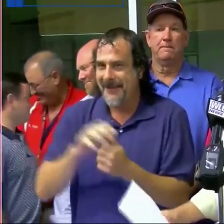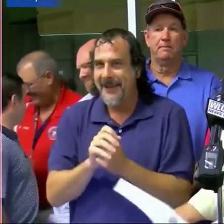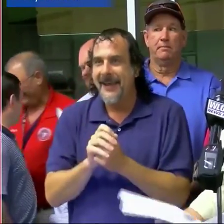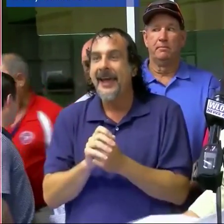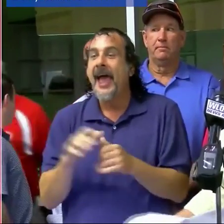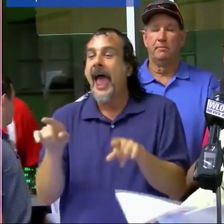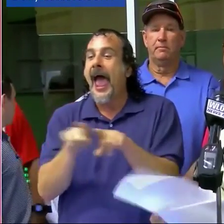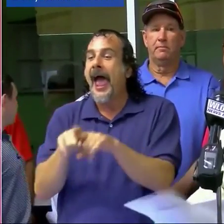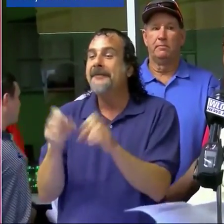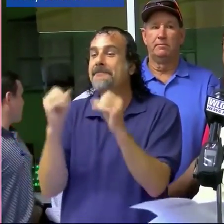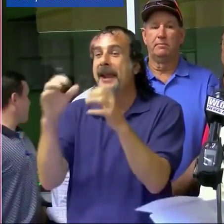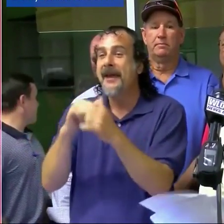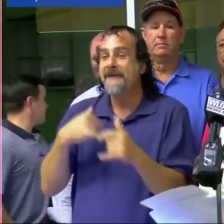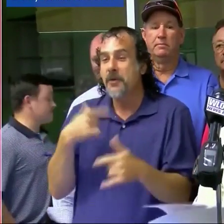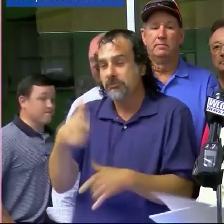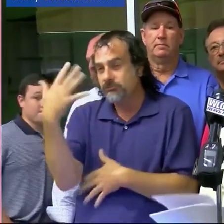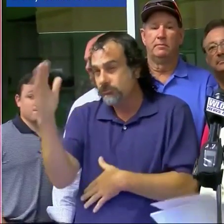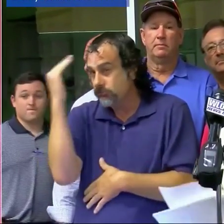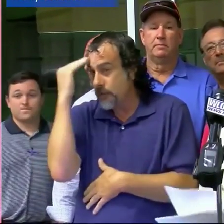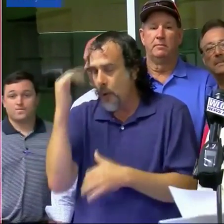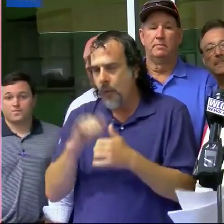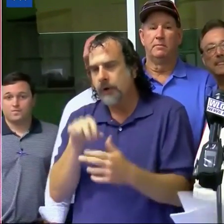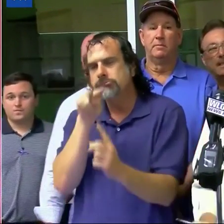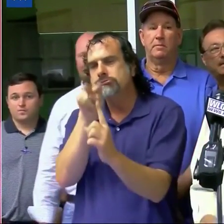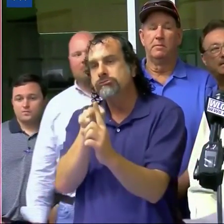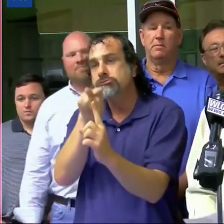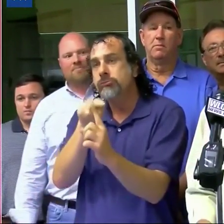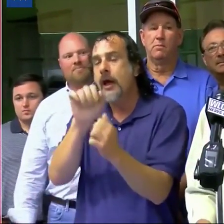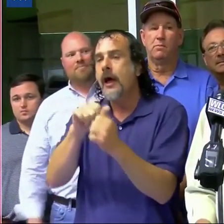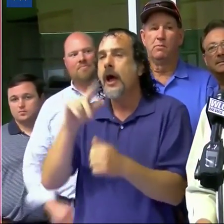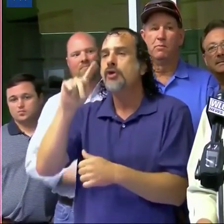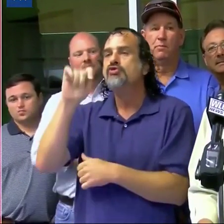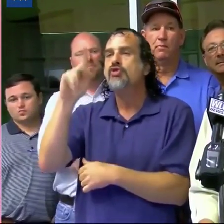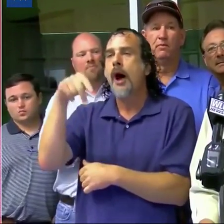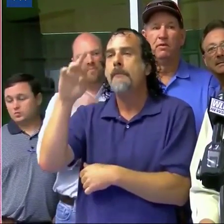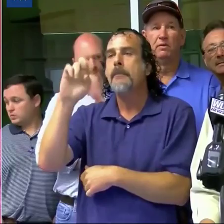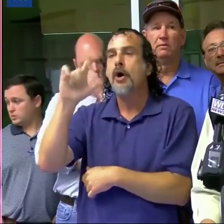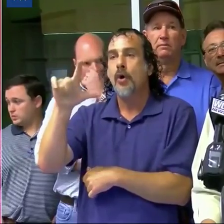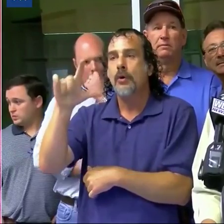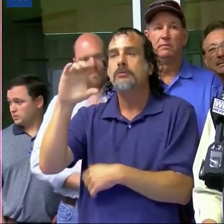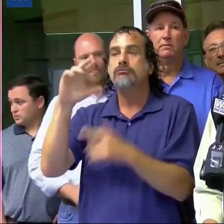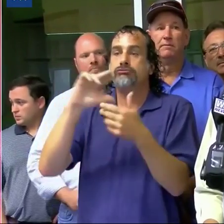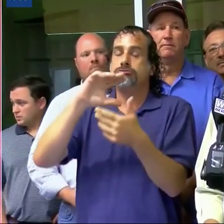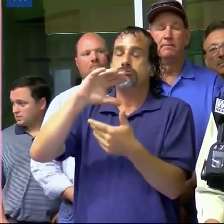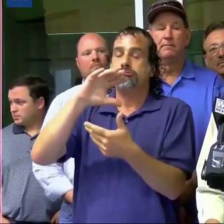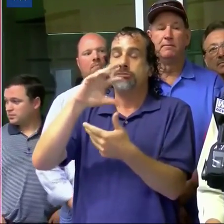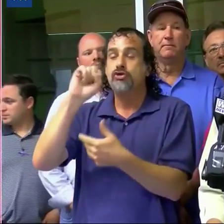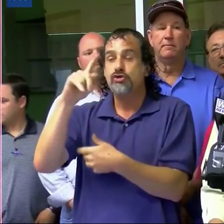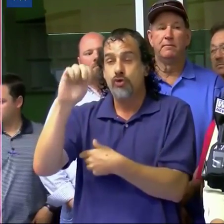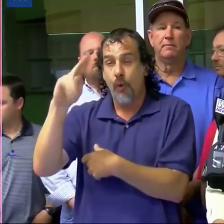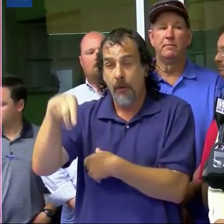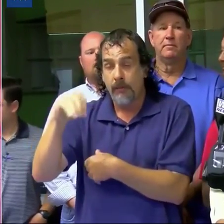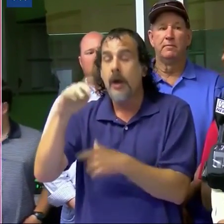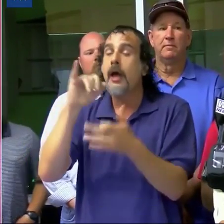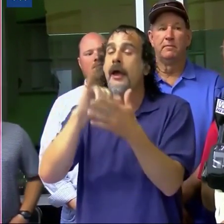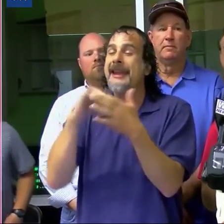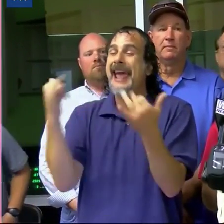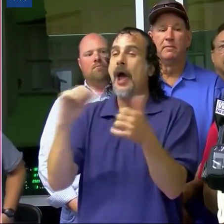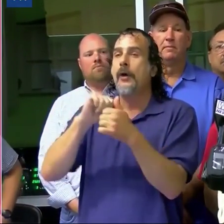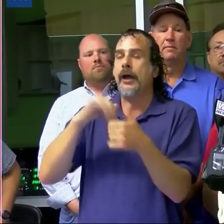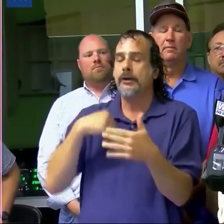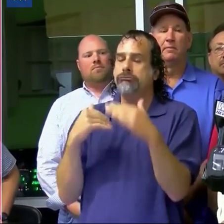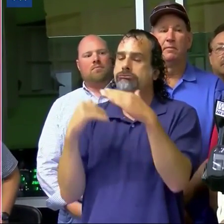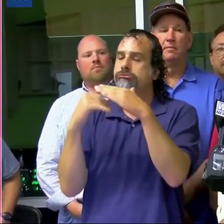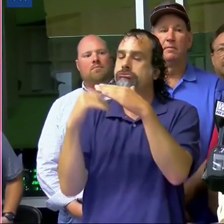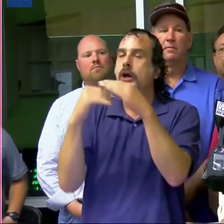As many of you know, yesterday we began to monitor a tropical storm. It is now reaching what